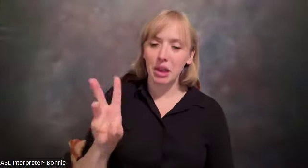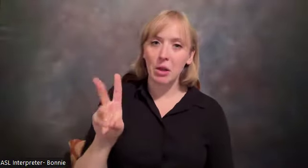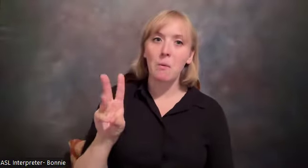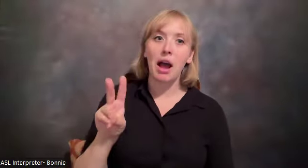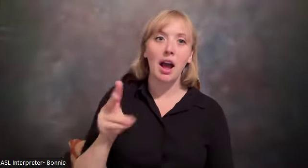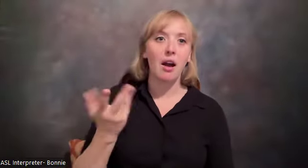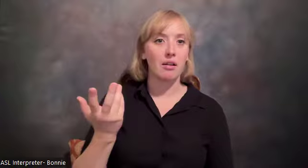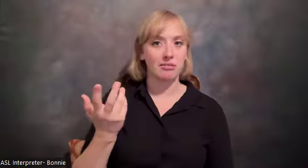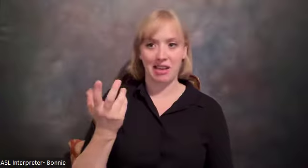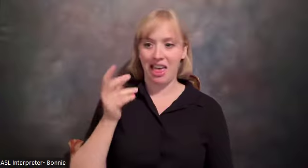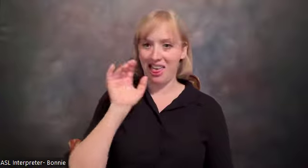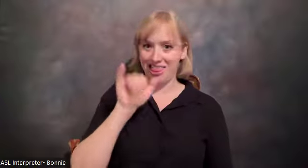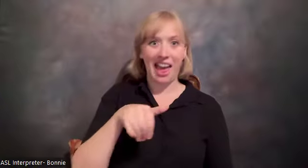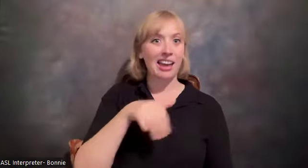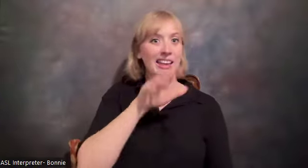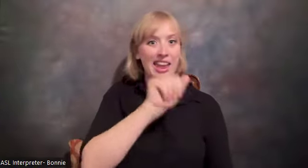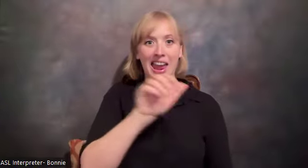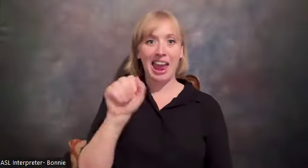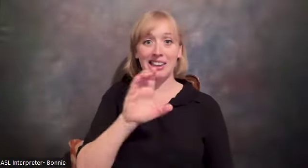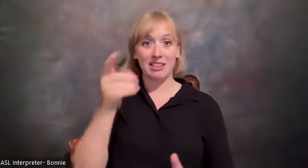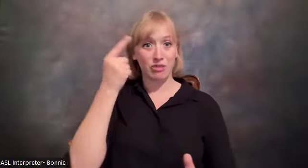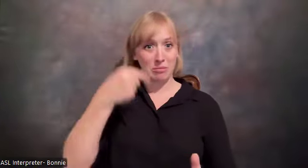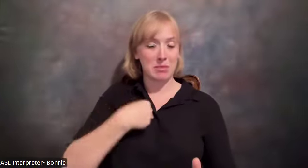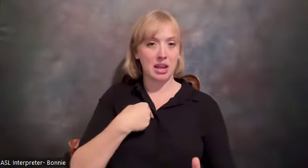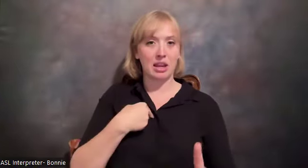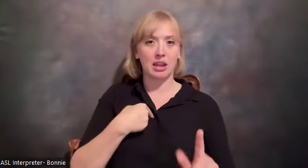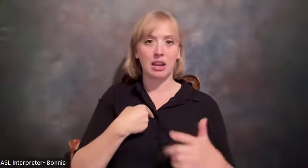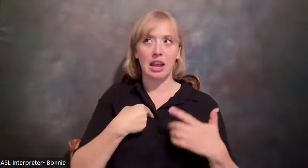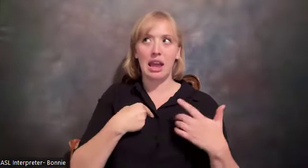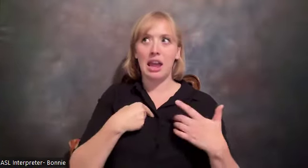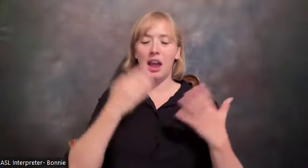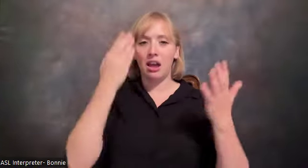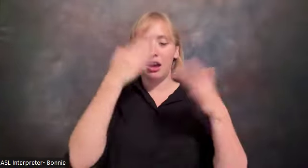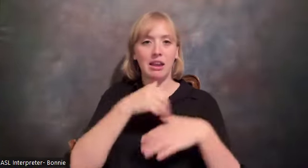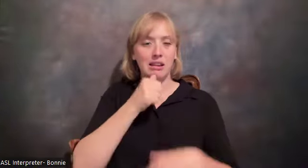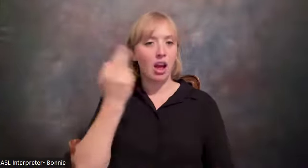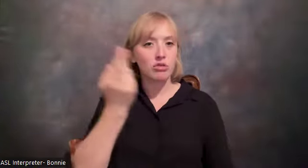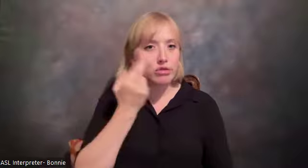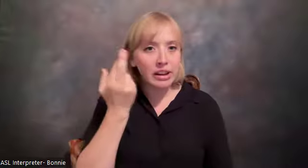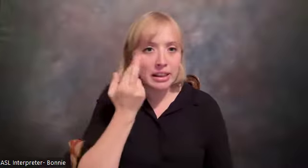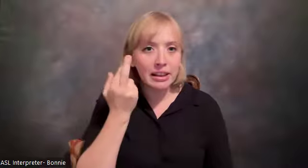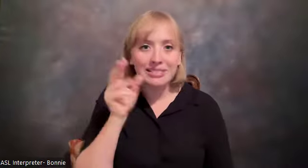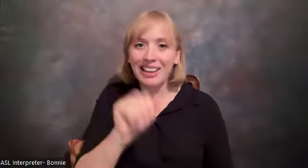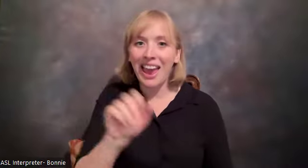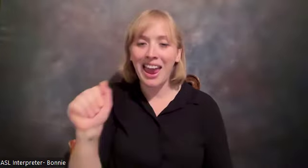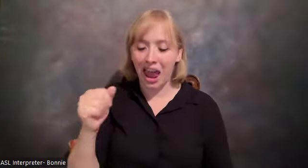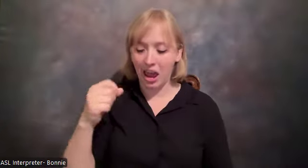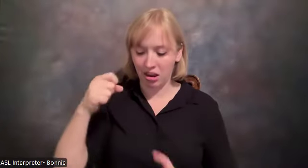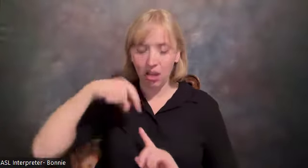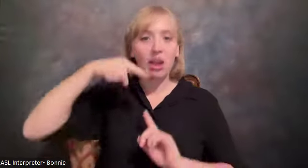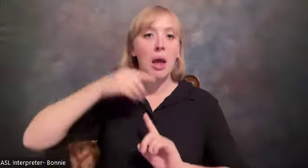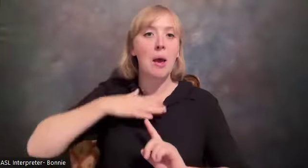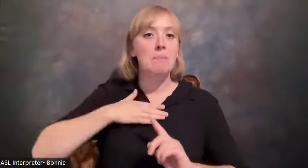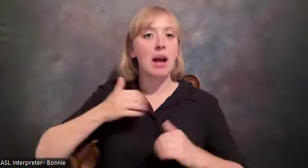that's what Alcoholics Anonymous did for me. And I didn't even know it. They awakened my spirit to life without